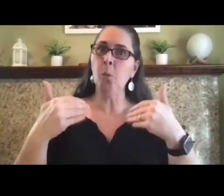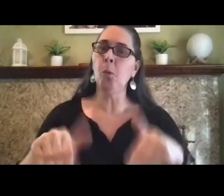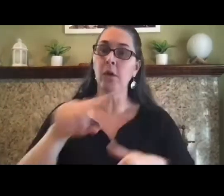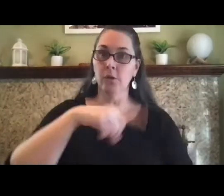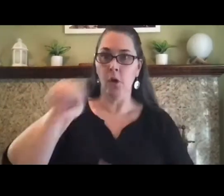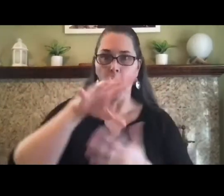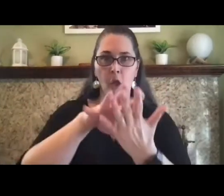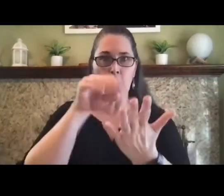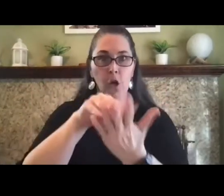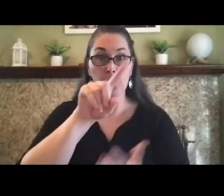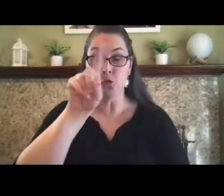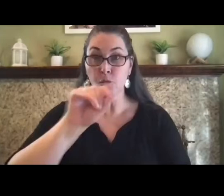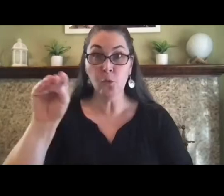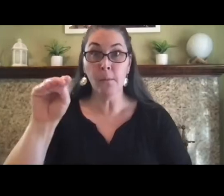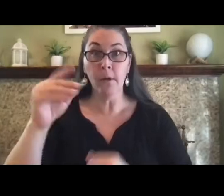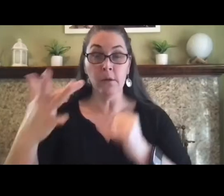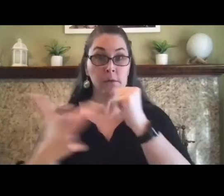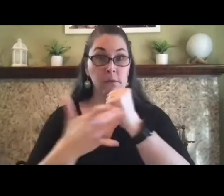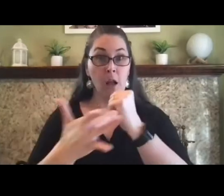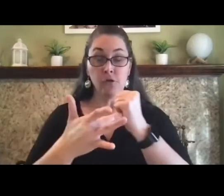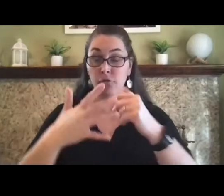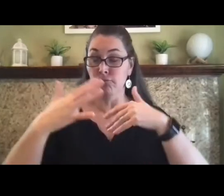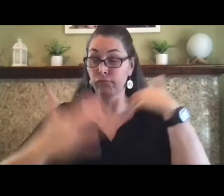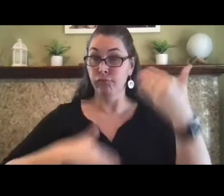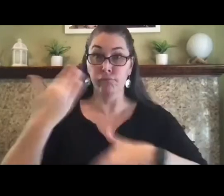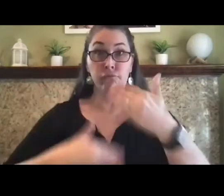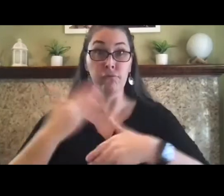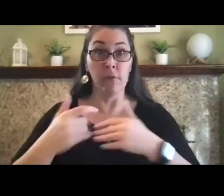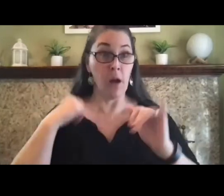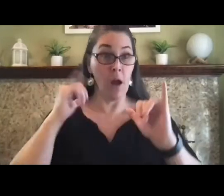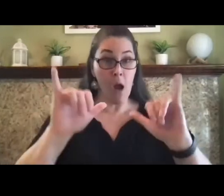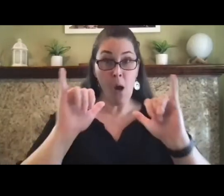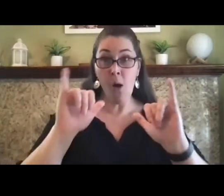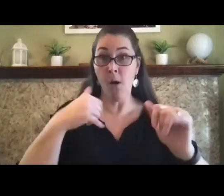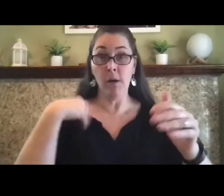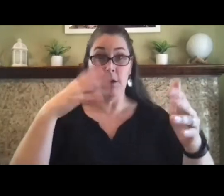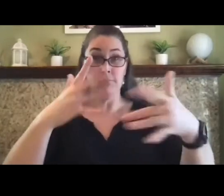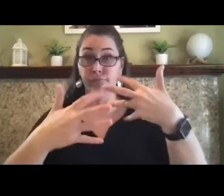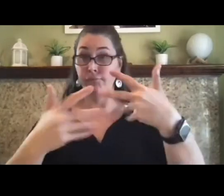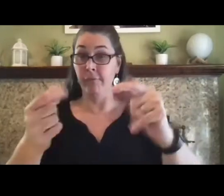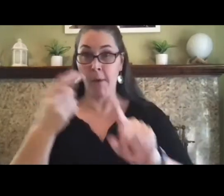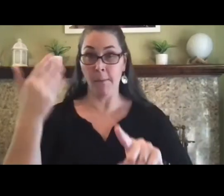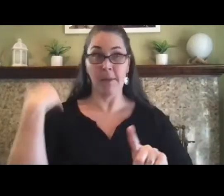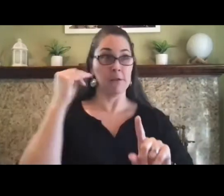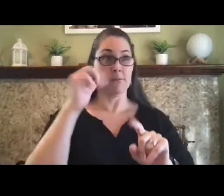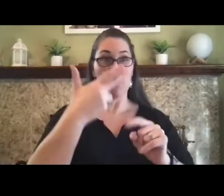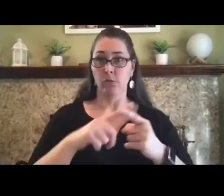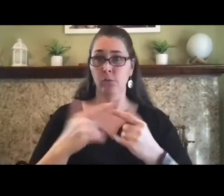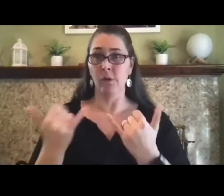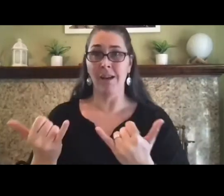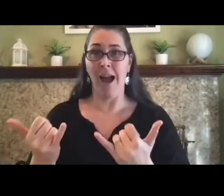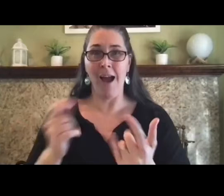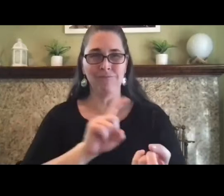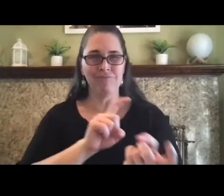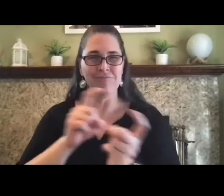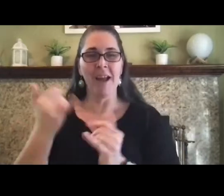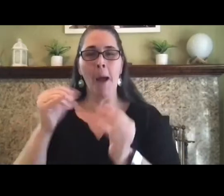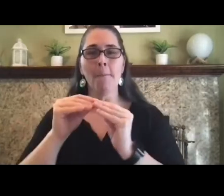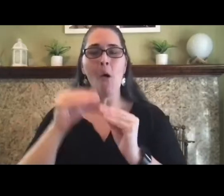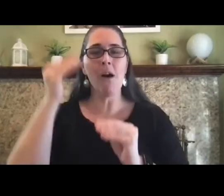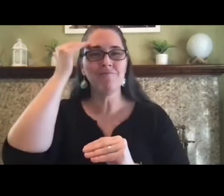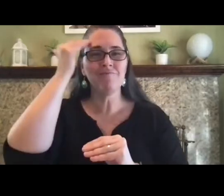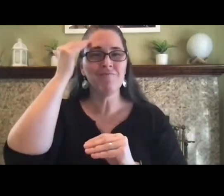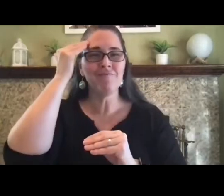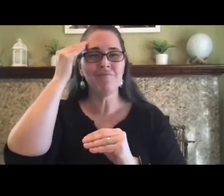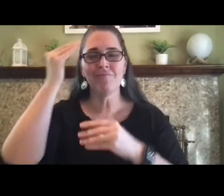an important skill, technology skills. And with the technology quickly advancing from last March to today, we've learned